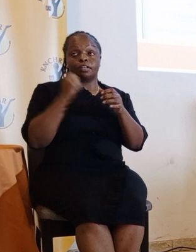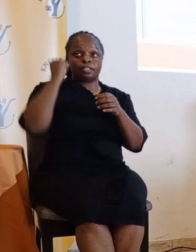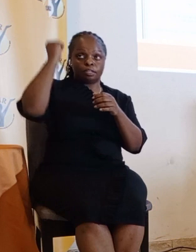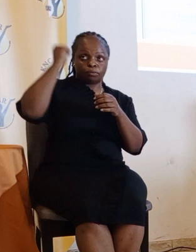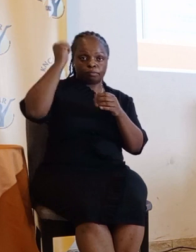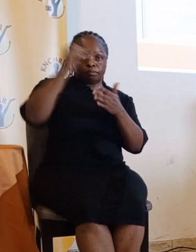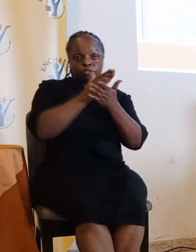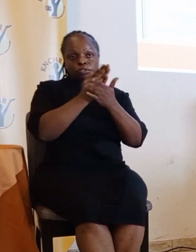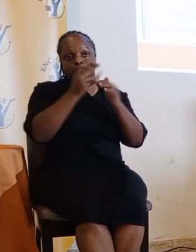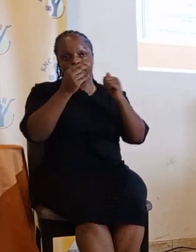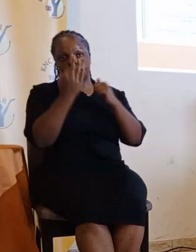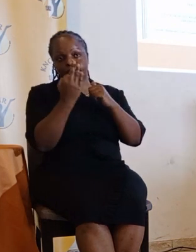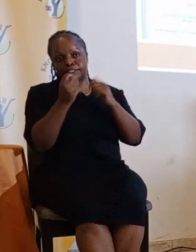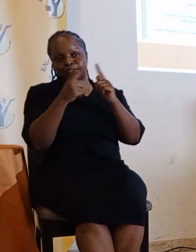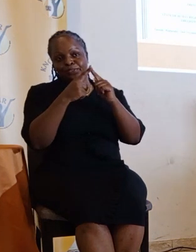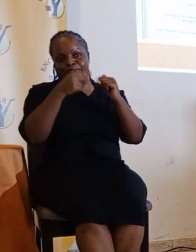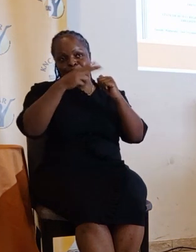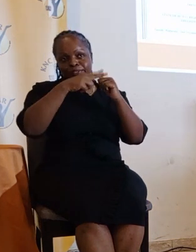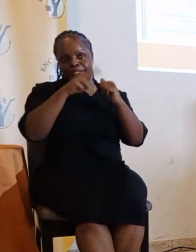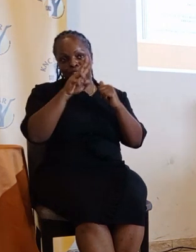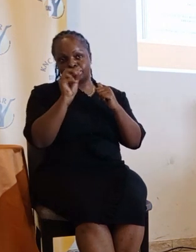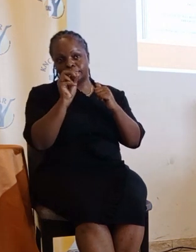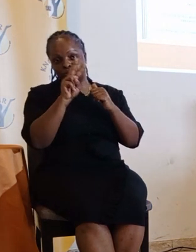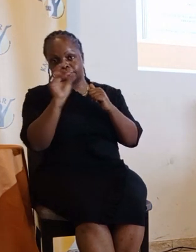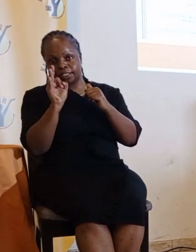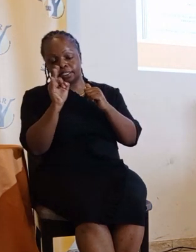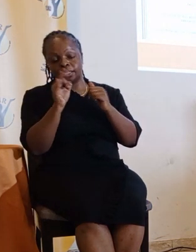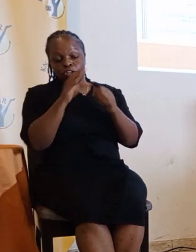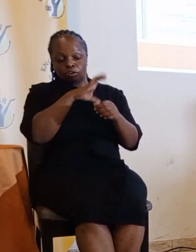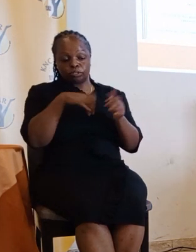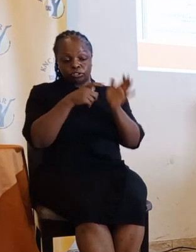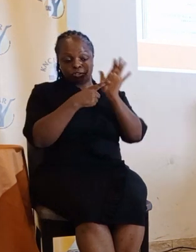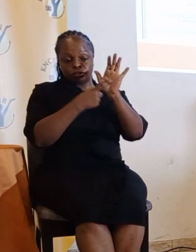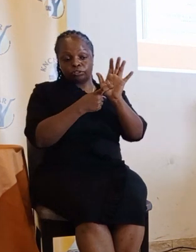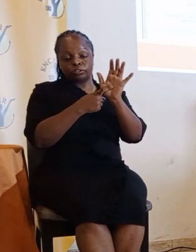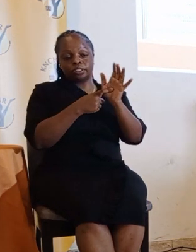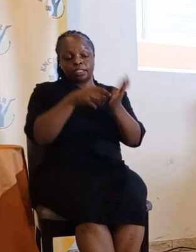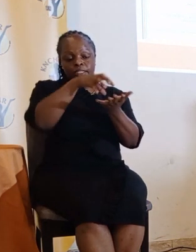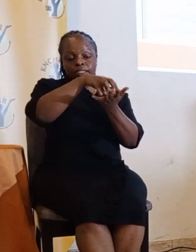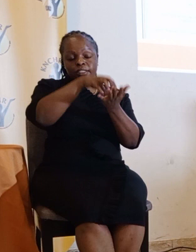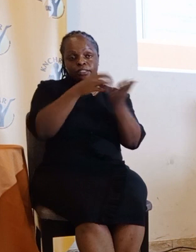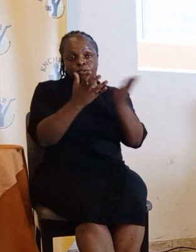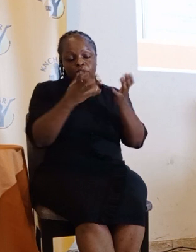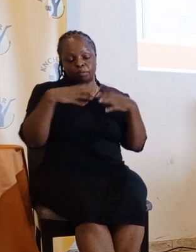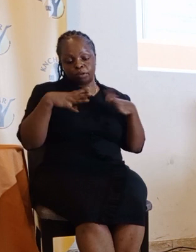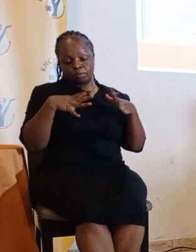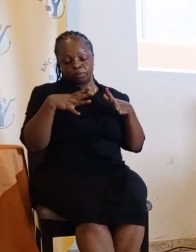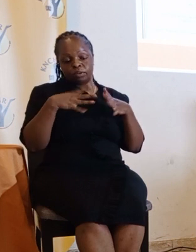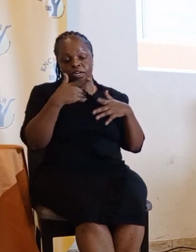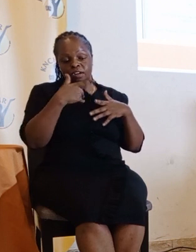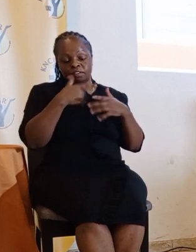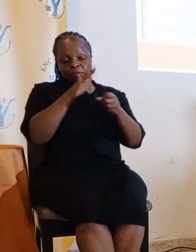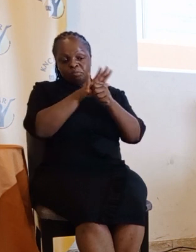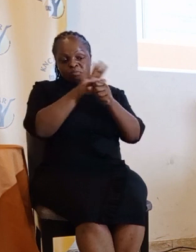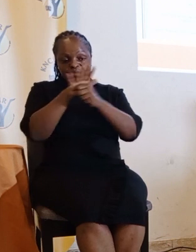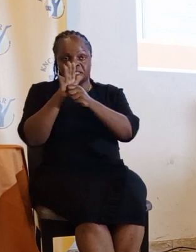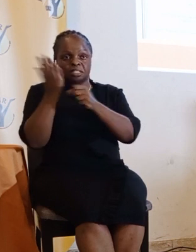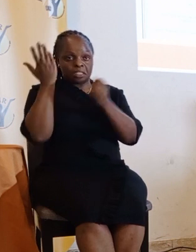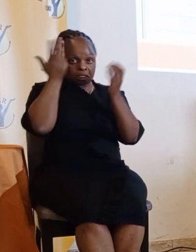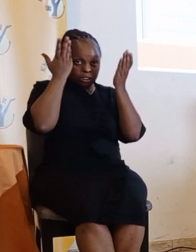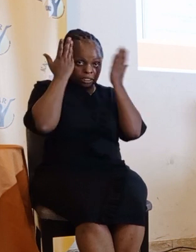March to July 2023, the Commission recorded cases where civilians sustained multiple injuries